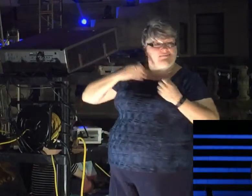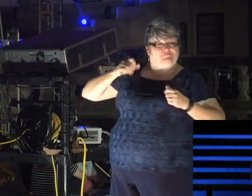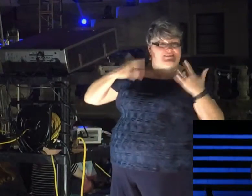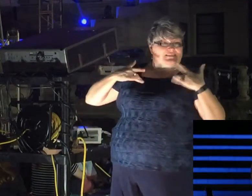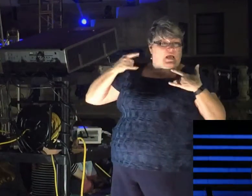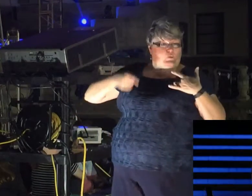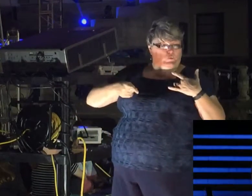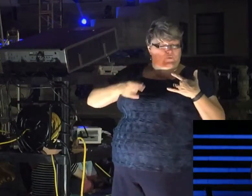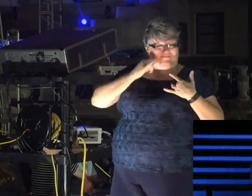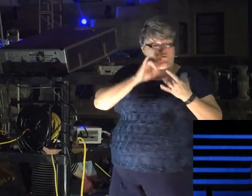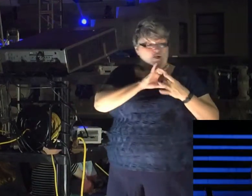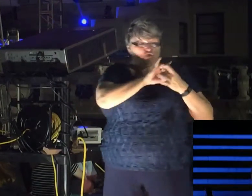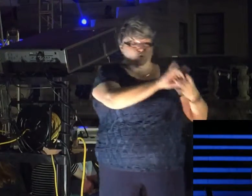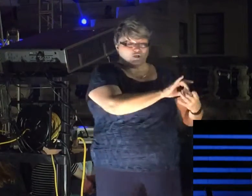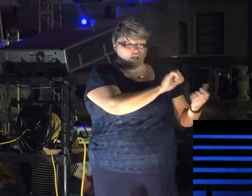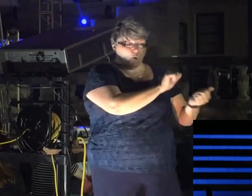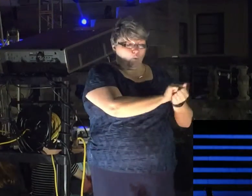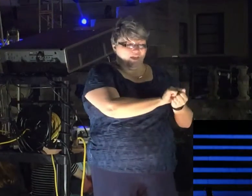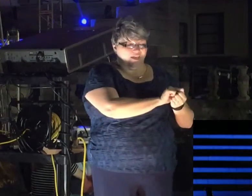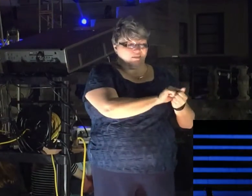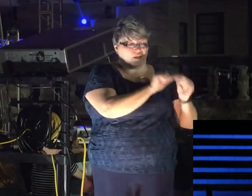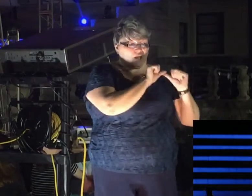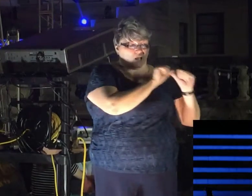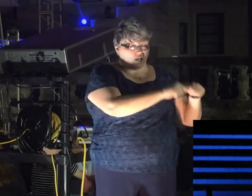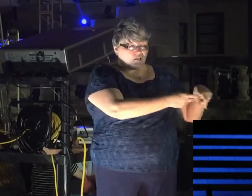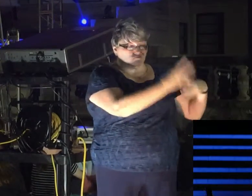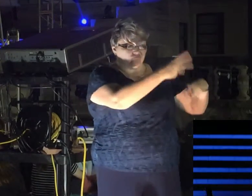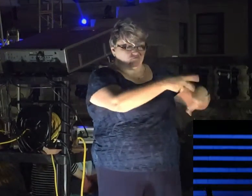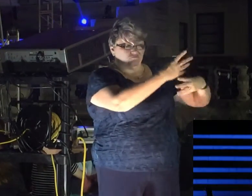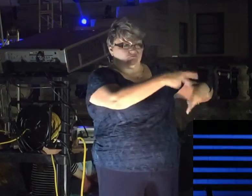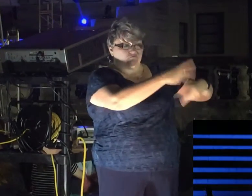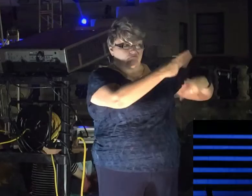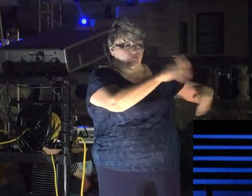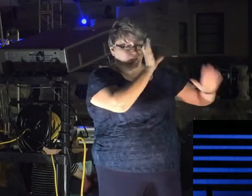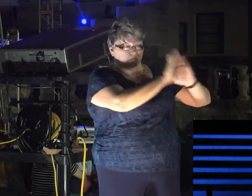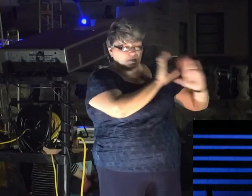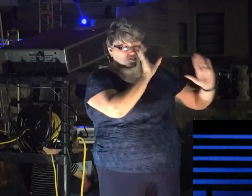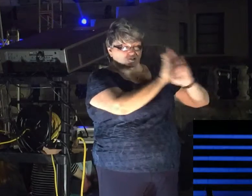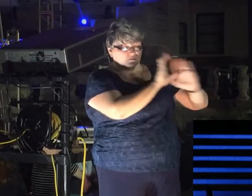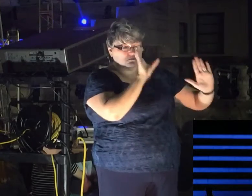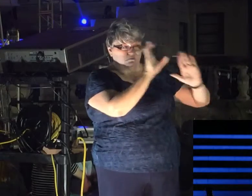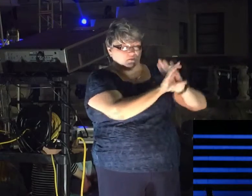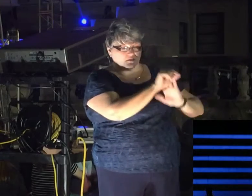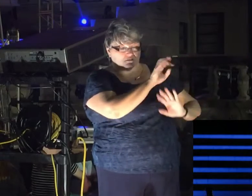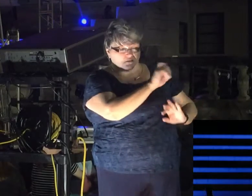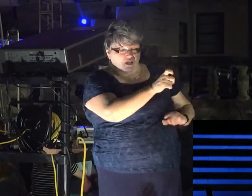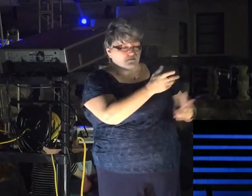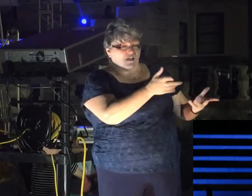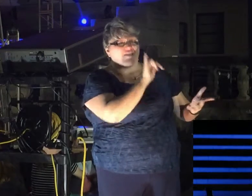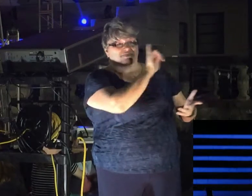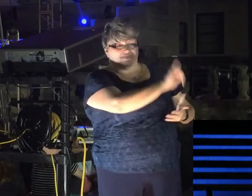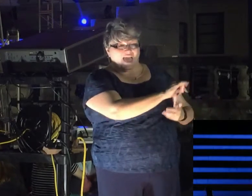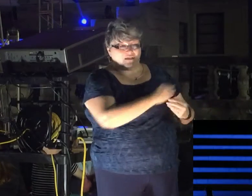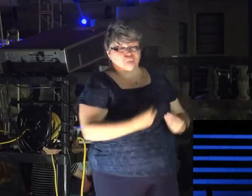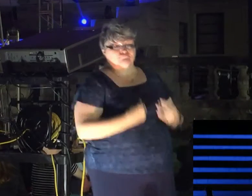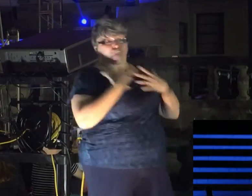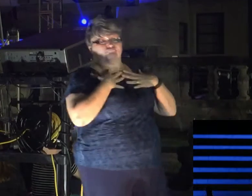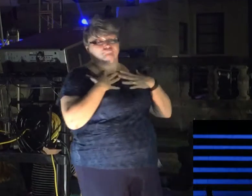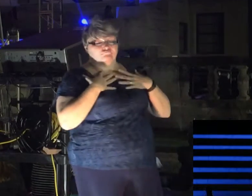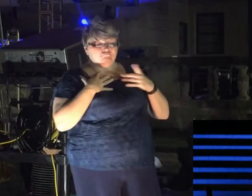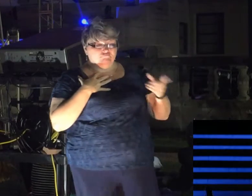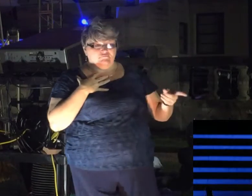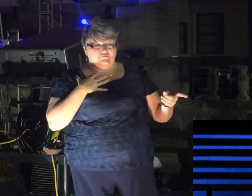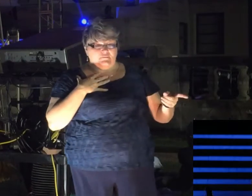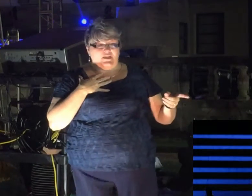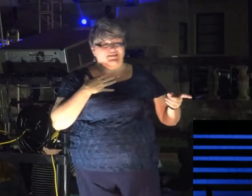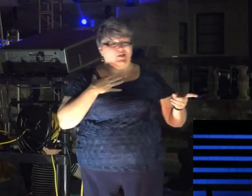turn you on. If you associate it with an endless stream of sexual images, that will be what